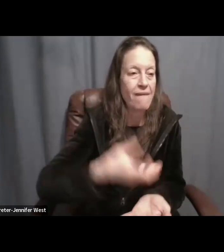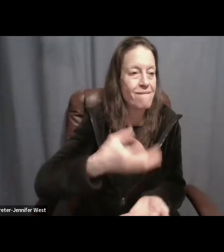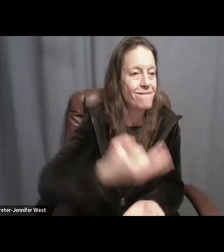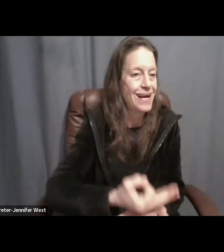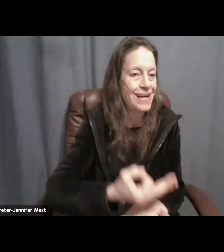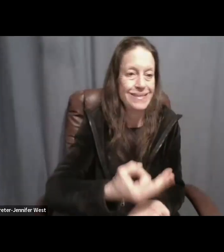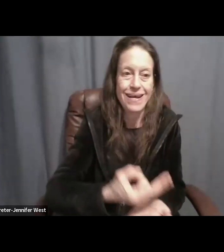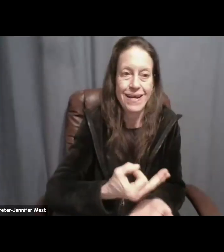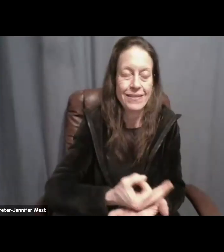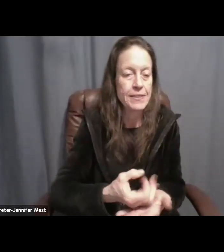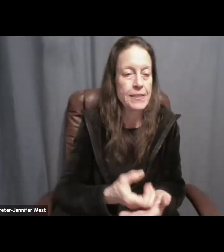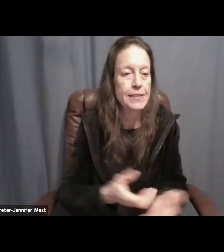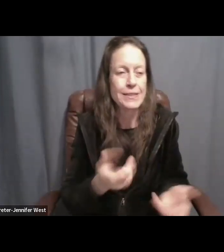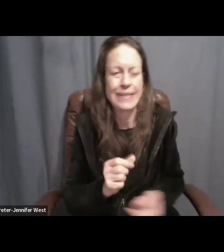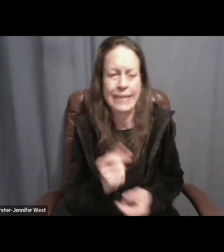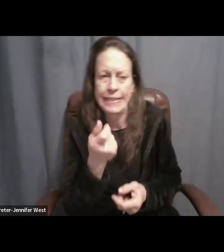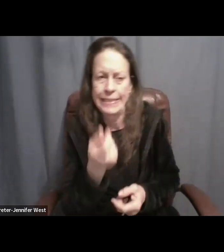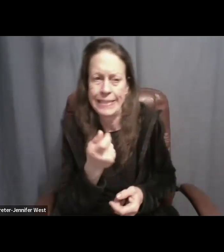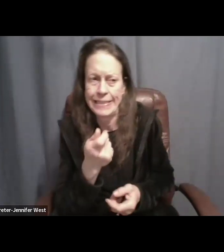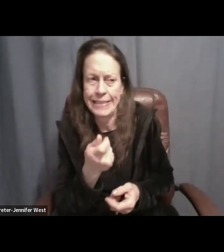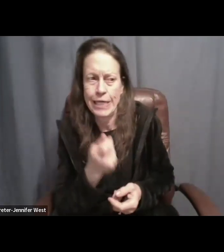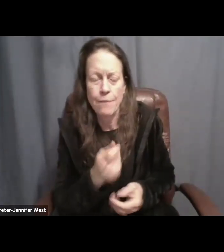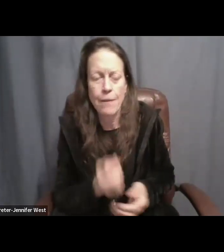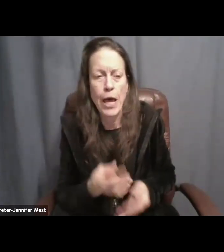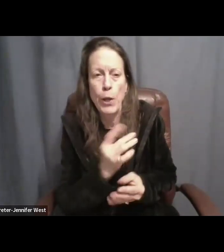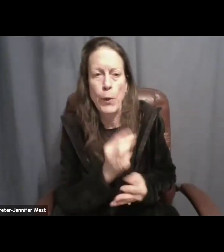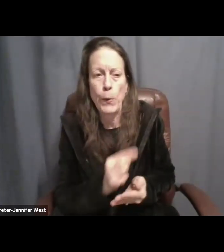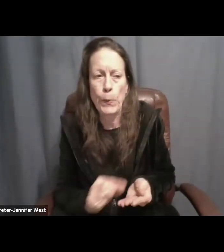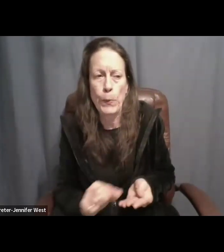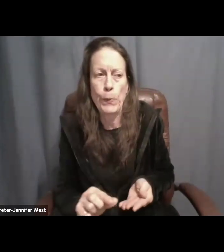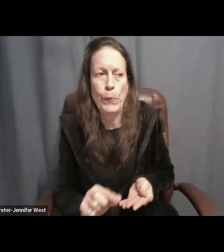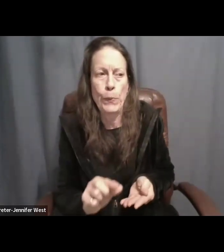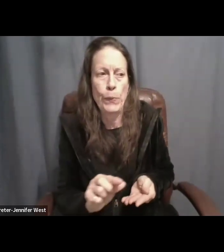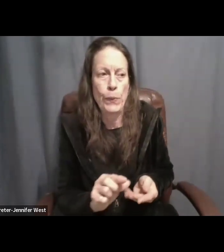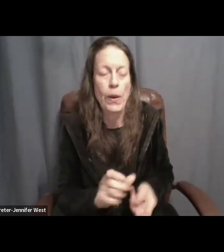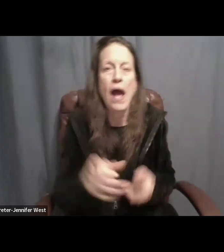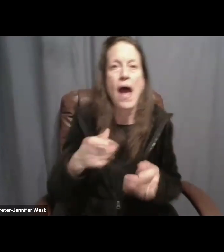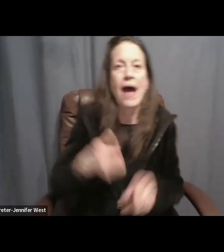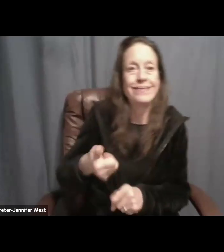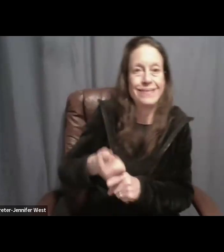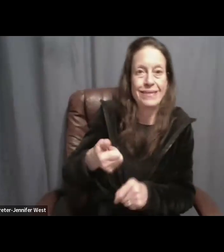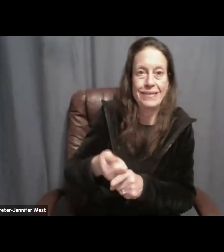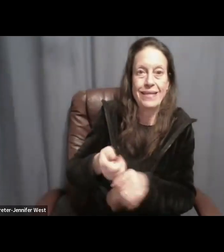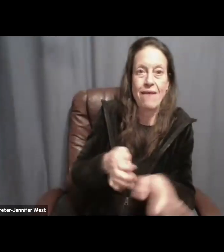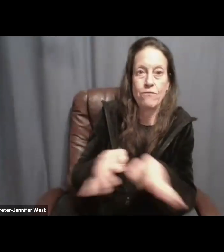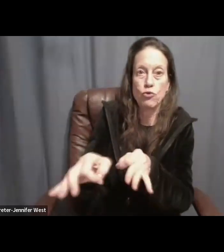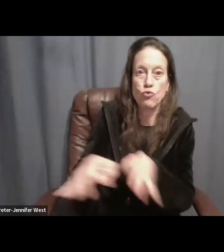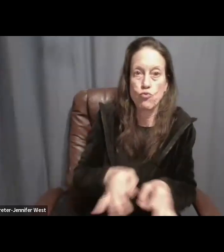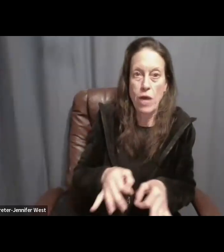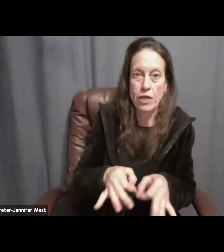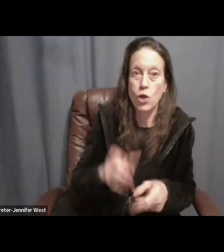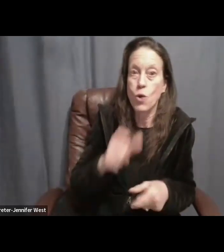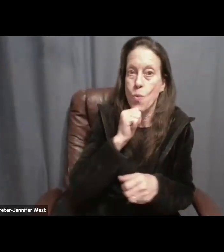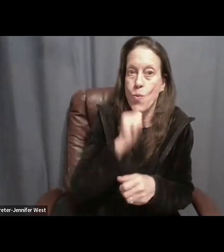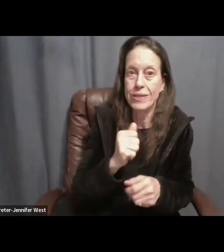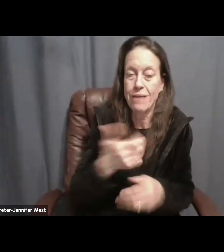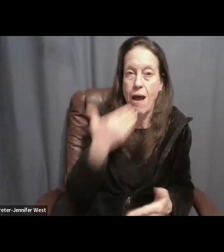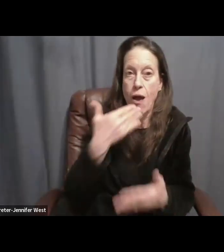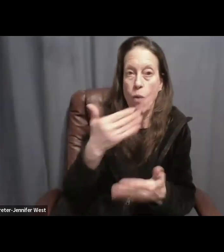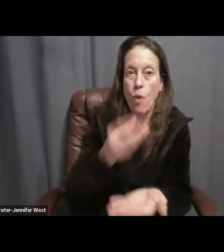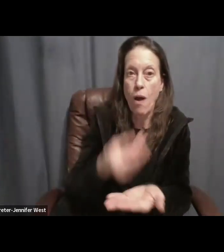difference between being in an agency and being in self-direction meant self-direction was not very well